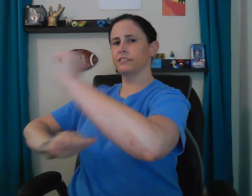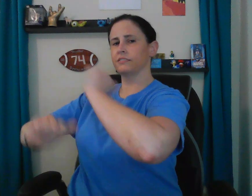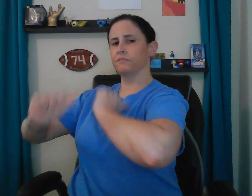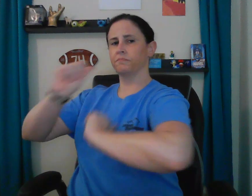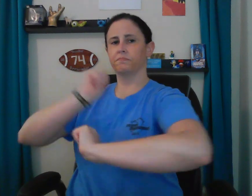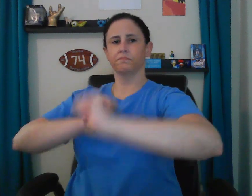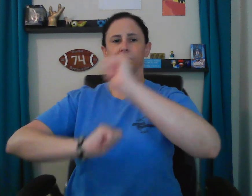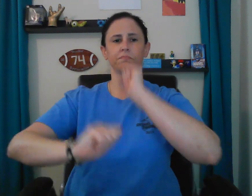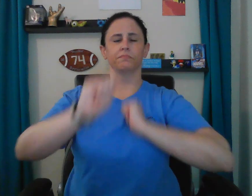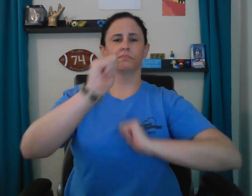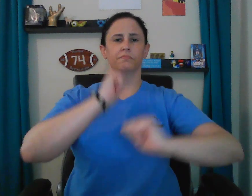this.